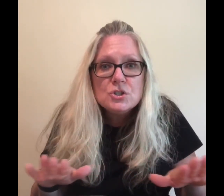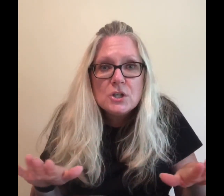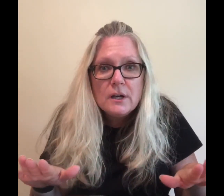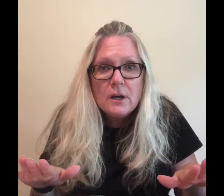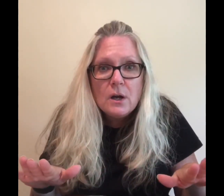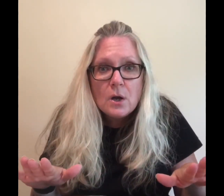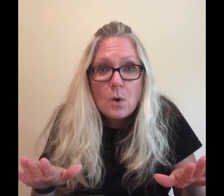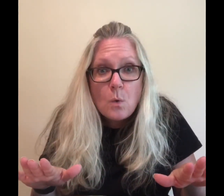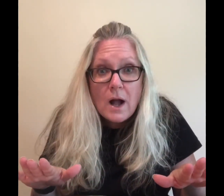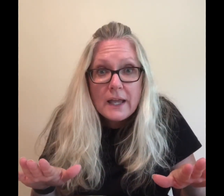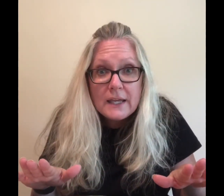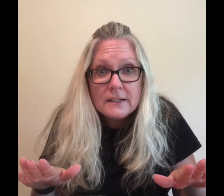Quiet,